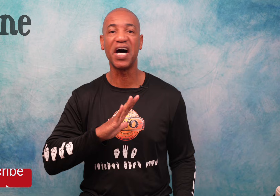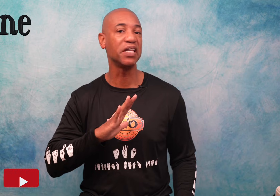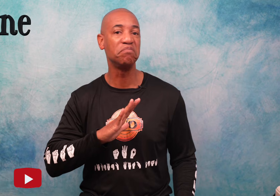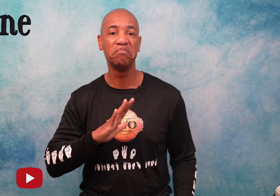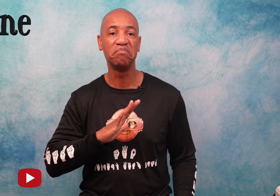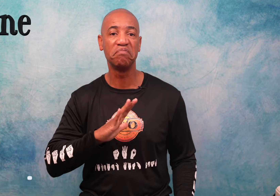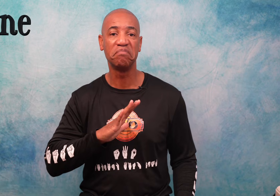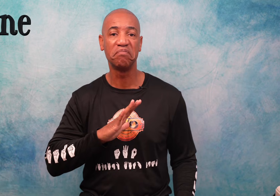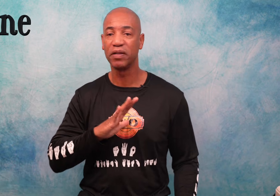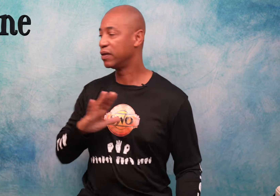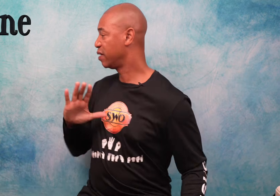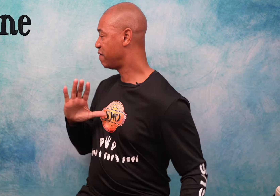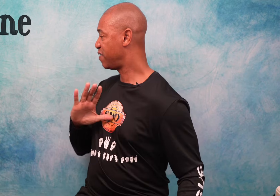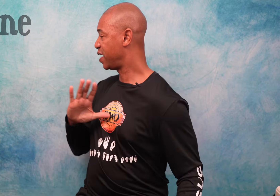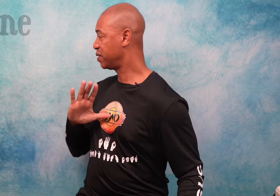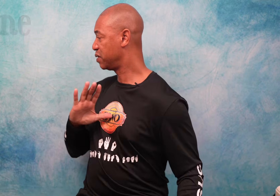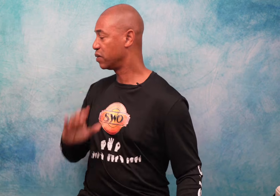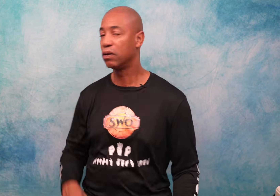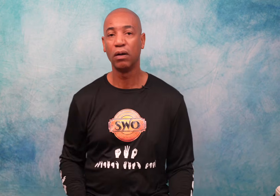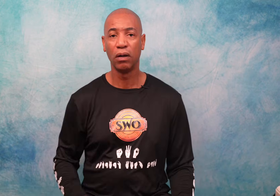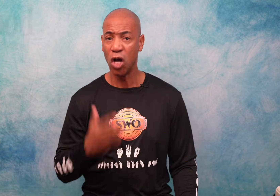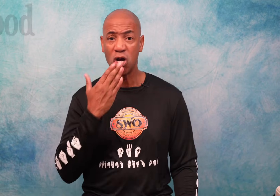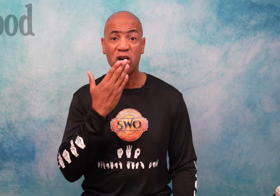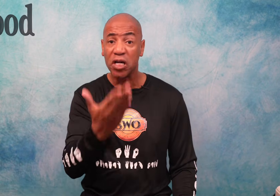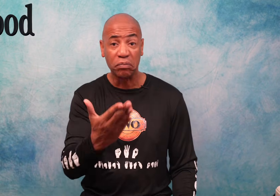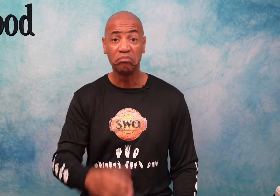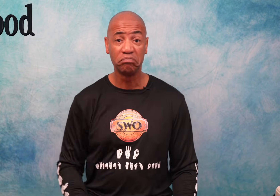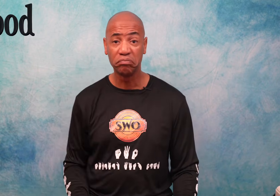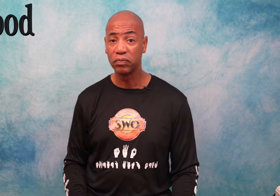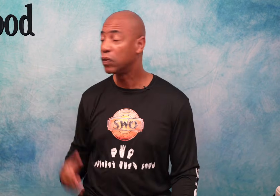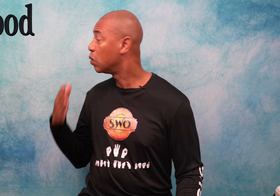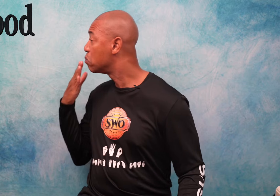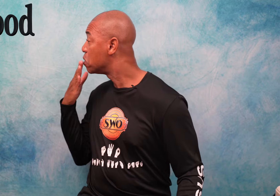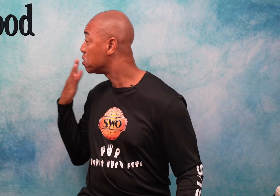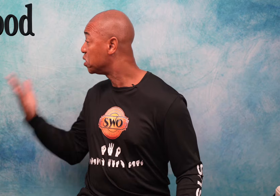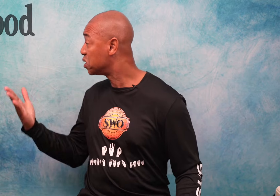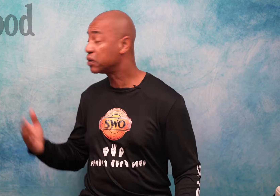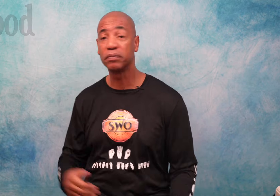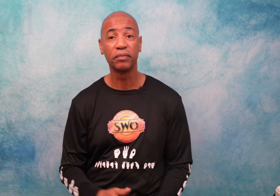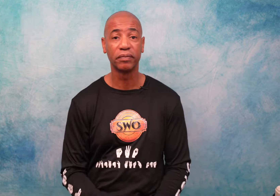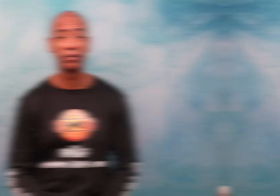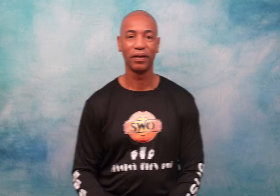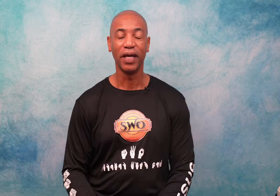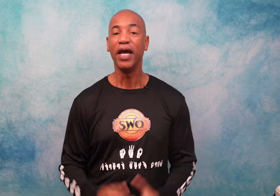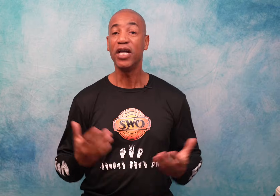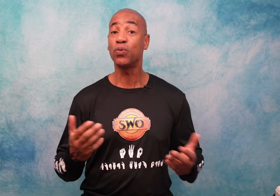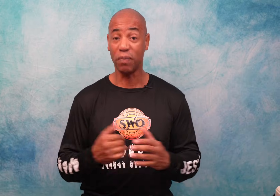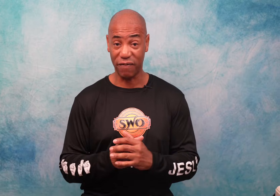fine, fine, good, good. Here's one of my